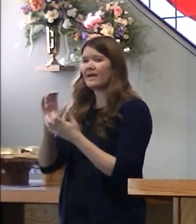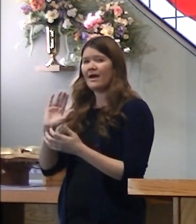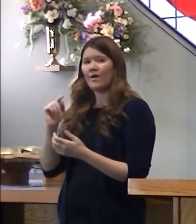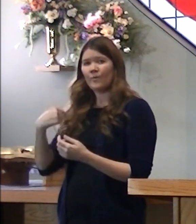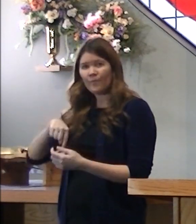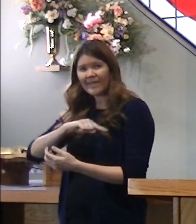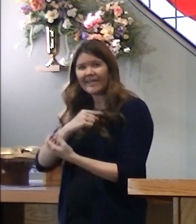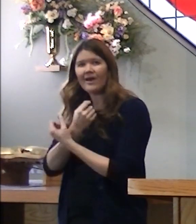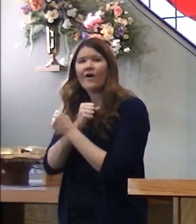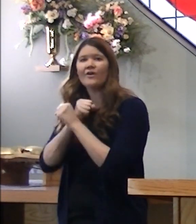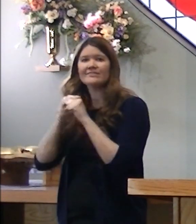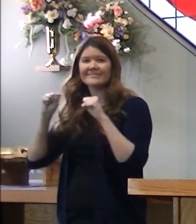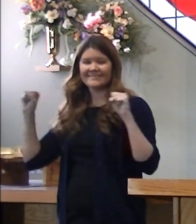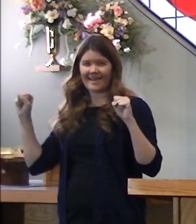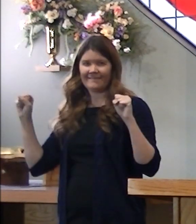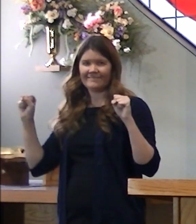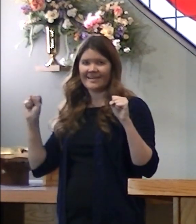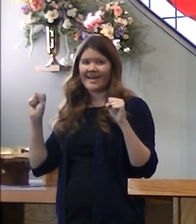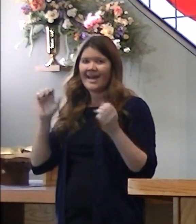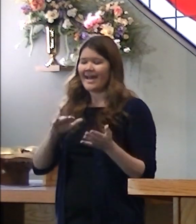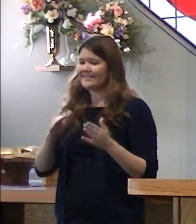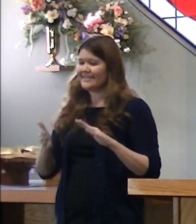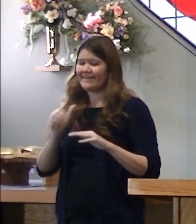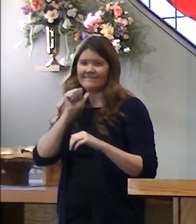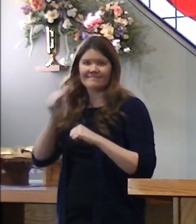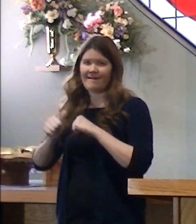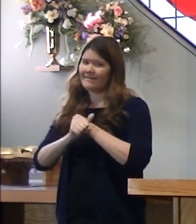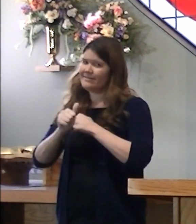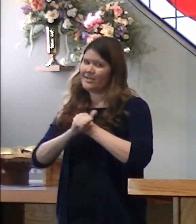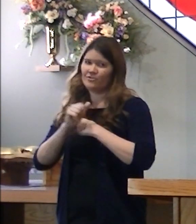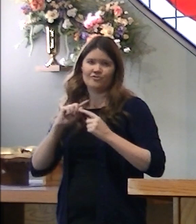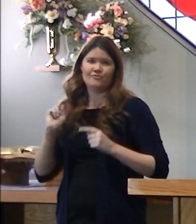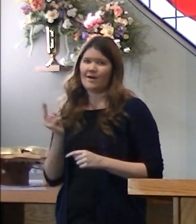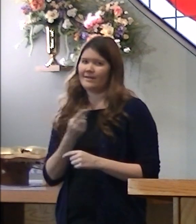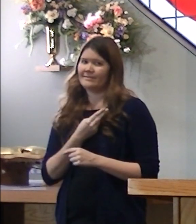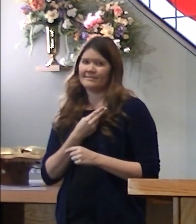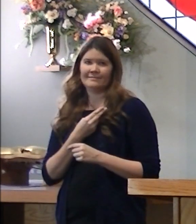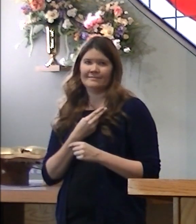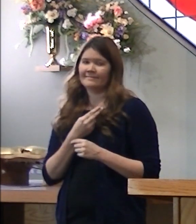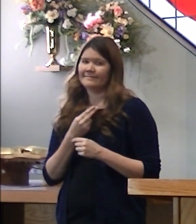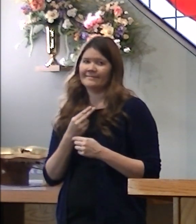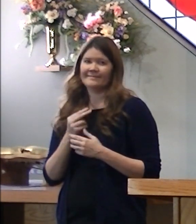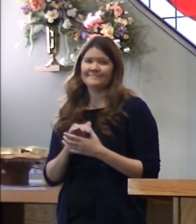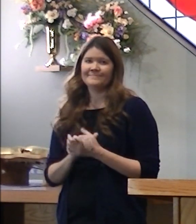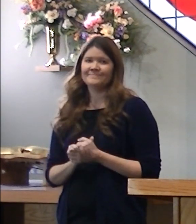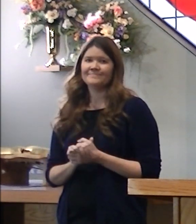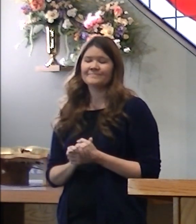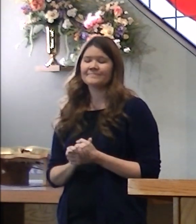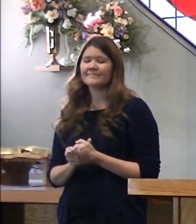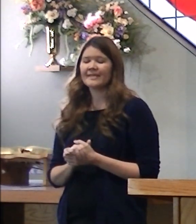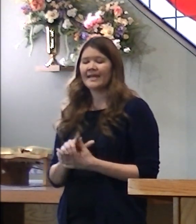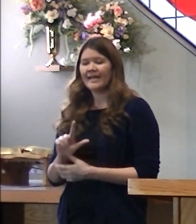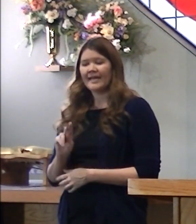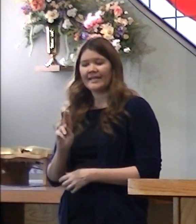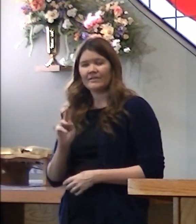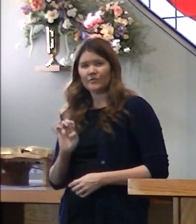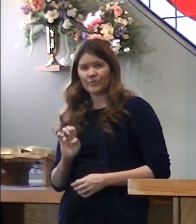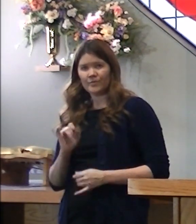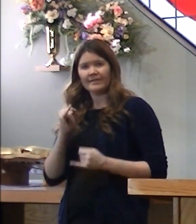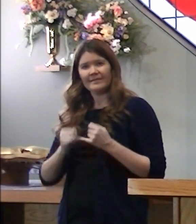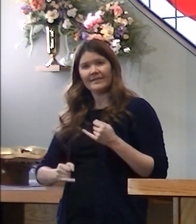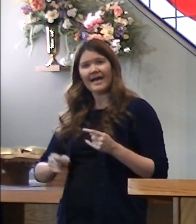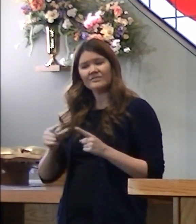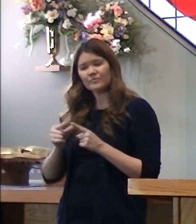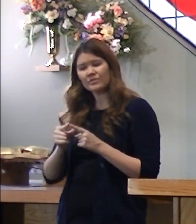accomplished and death can no longer be a threat to us. And then in Luke, the final words of